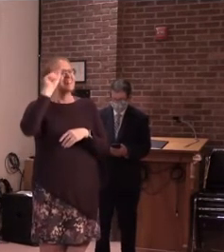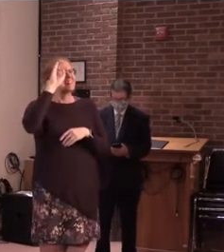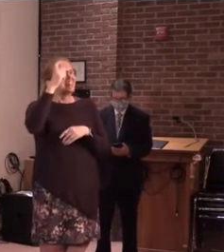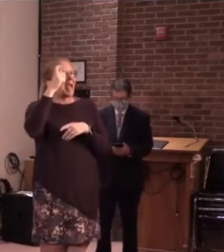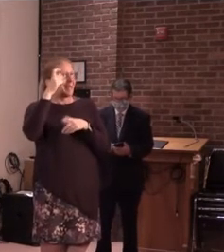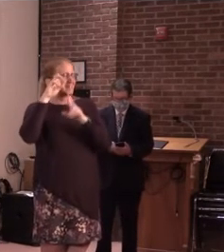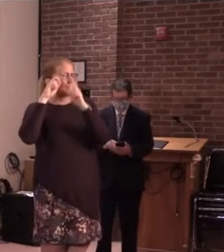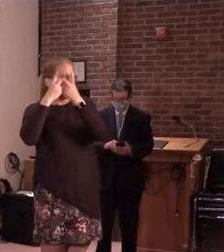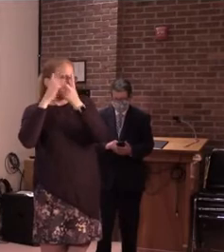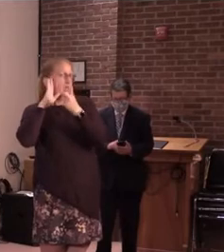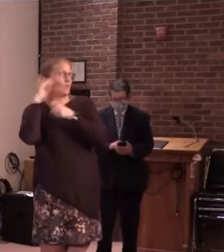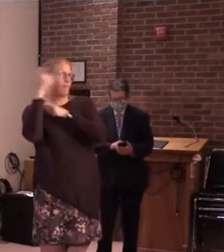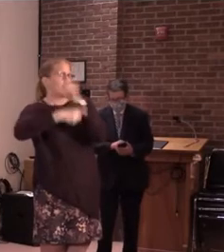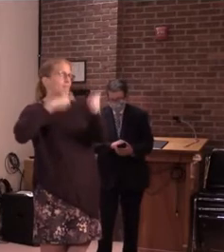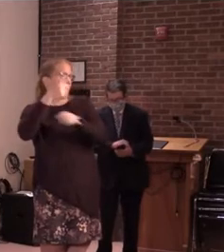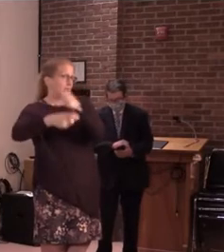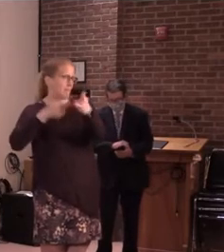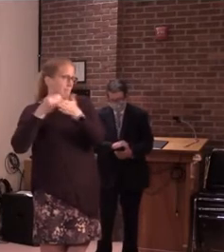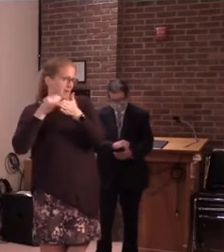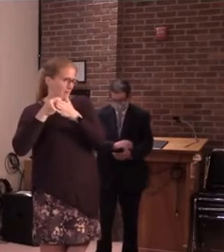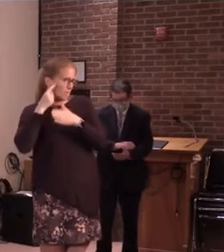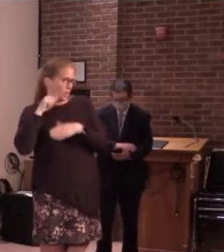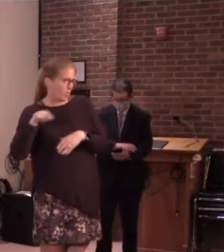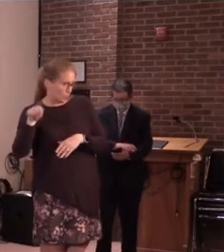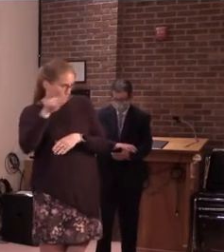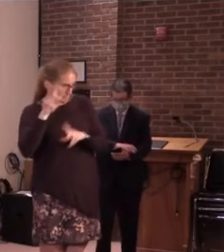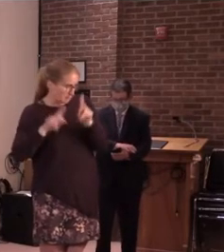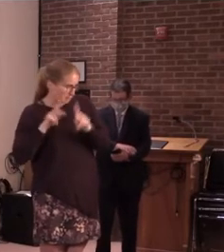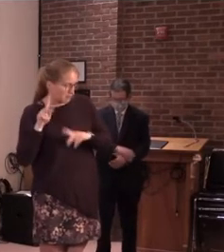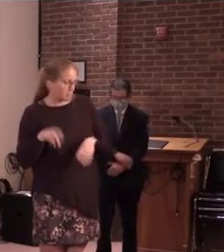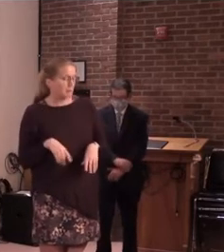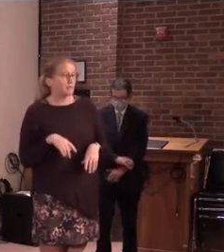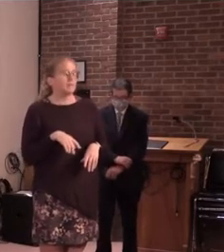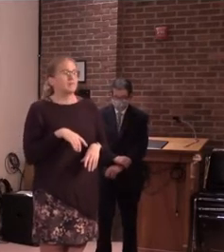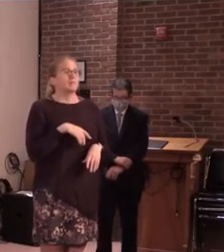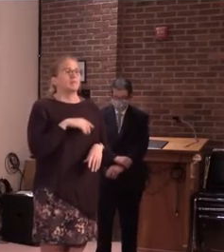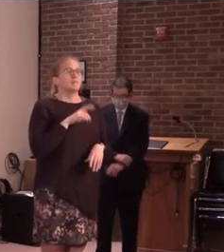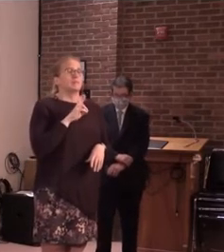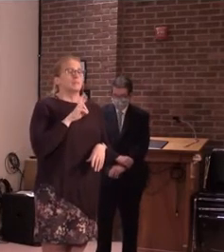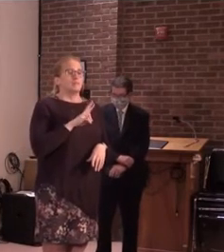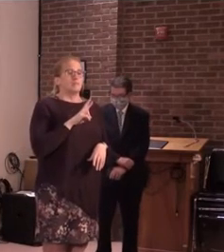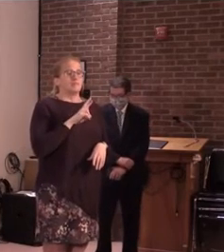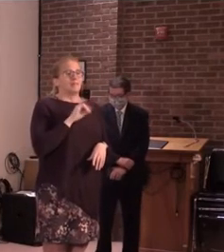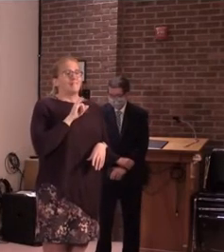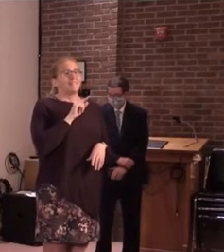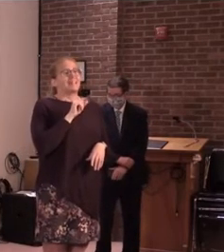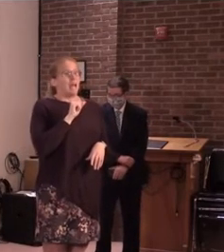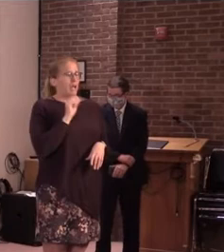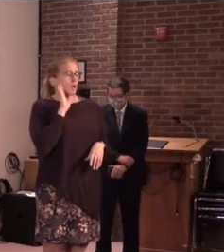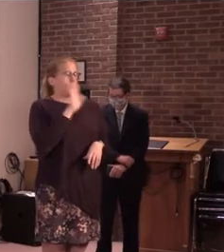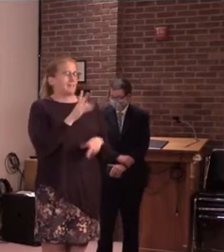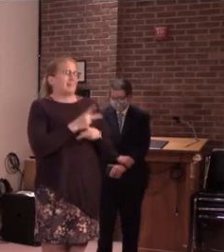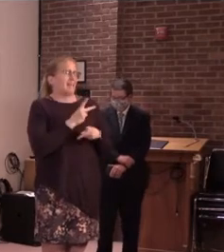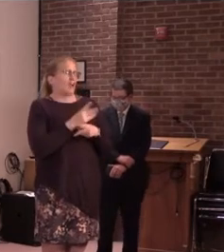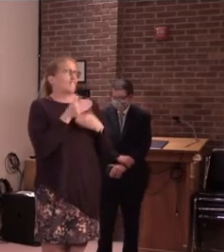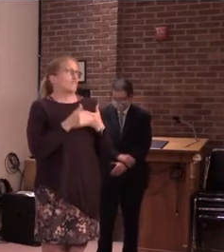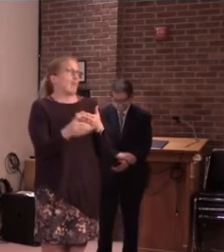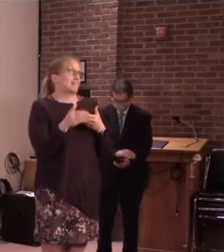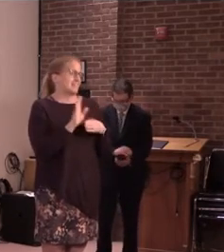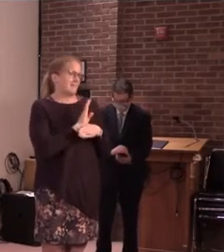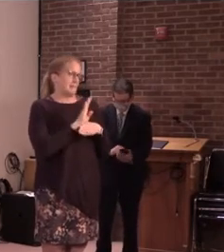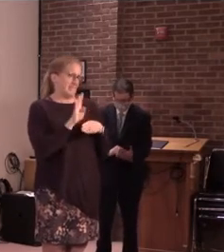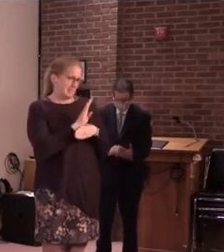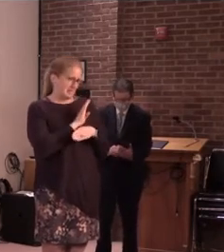those funds out as quickly as possible. We will have VITA do kind of the rest of the sectors, as well as the